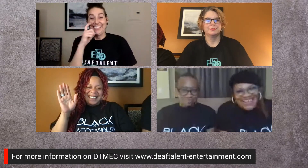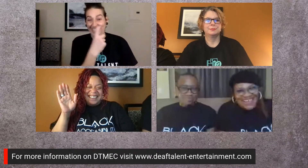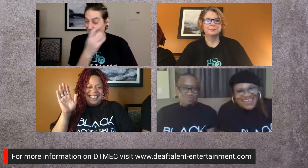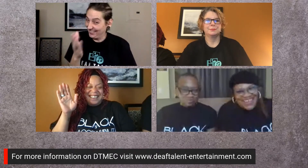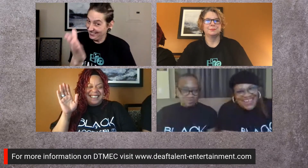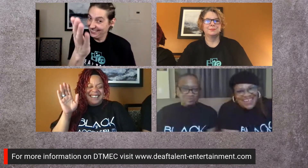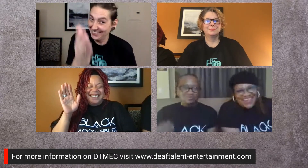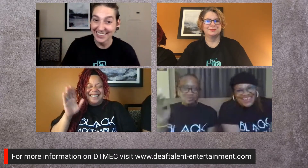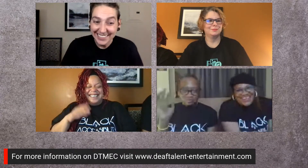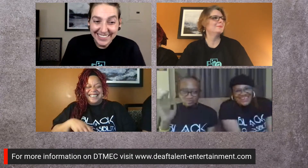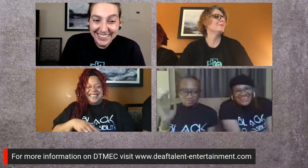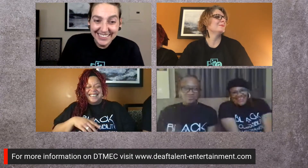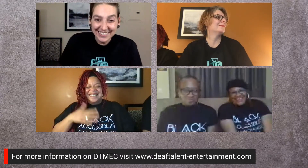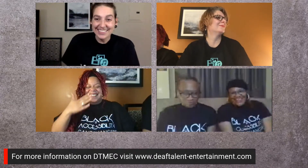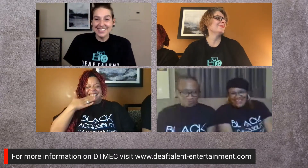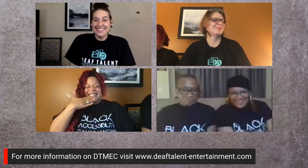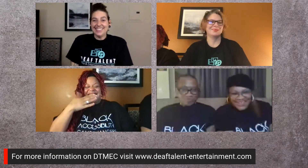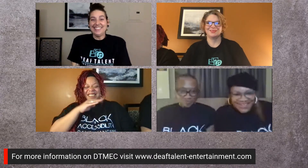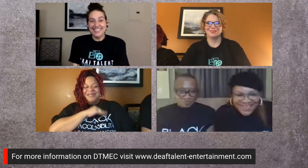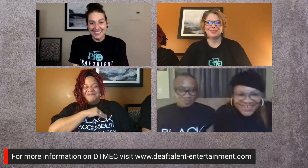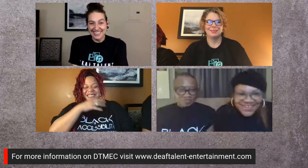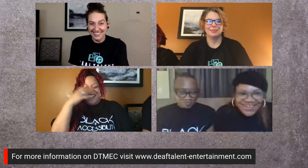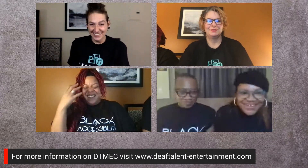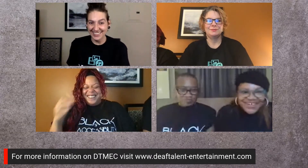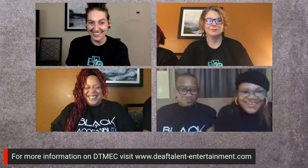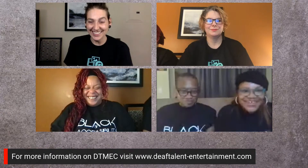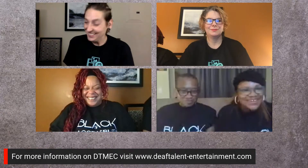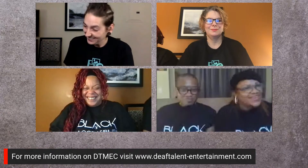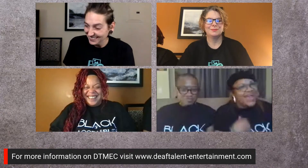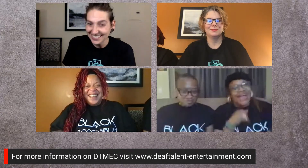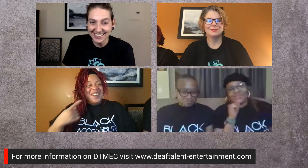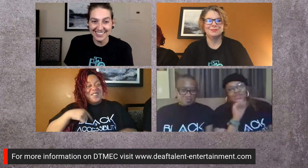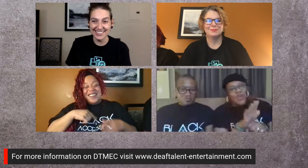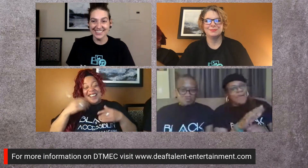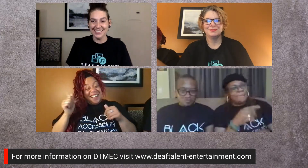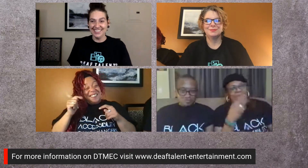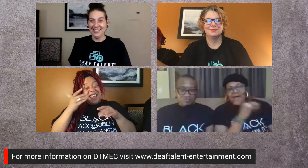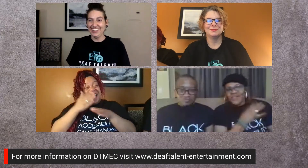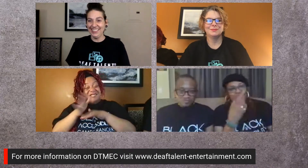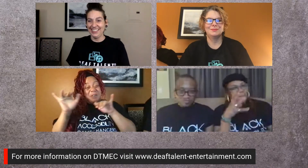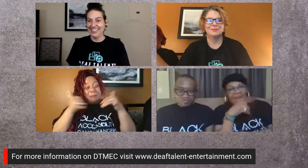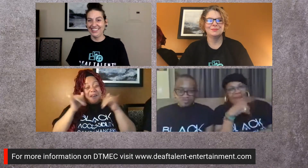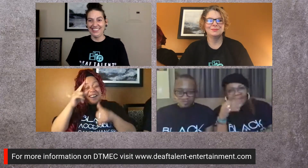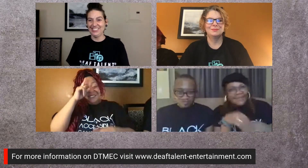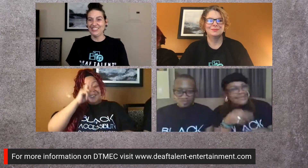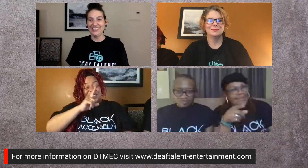I know I can go on and on, so sorry about that. Aaron? Thank you, Martha.